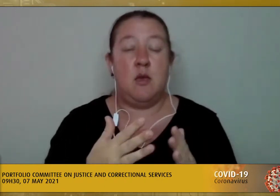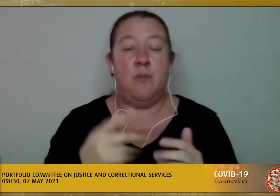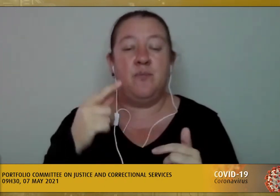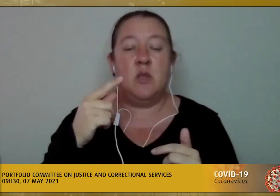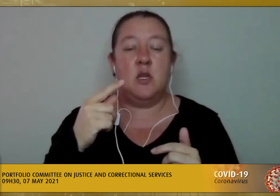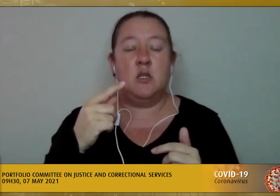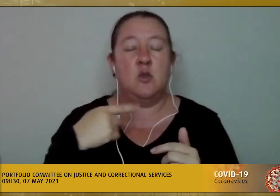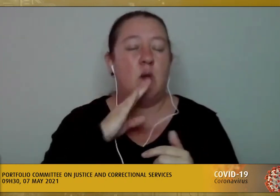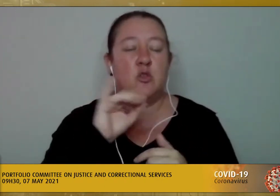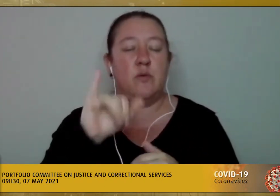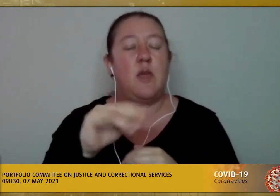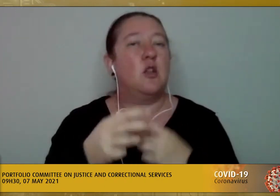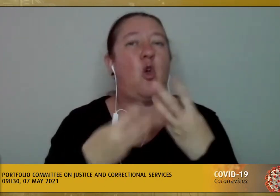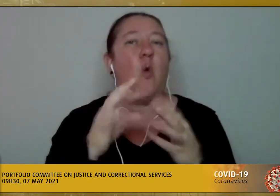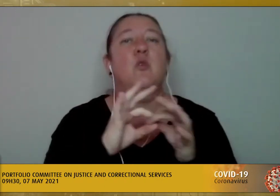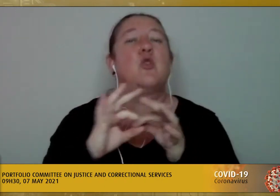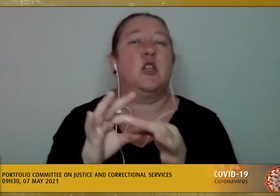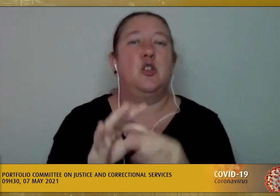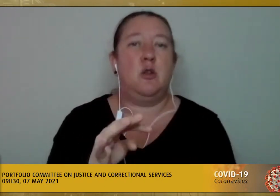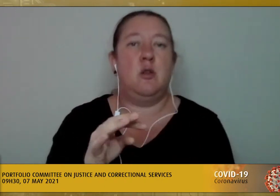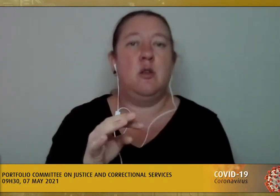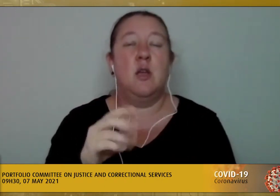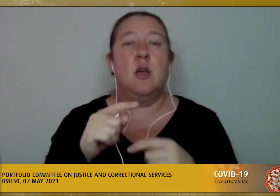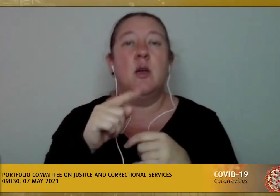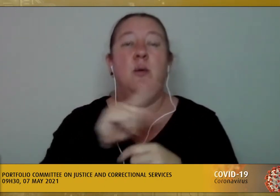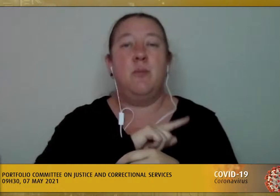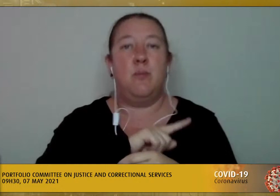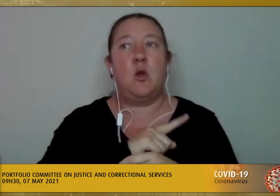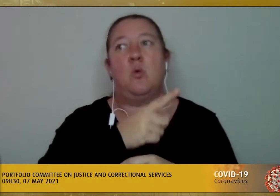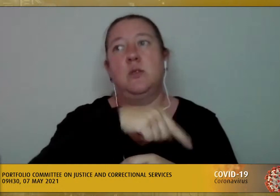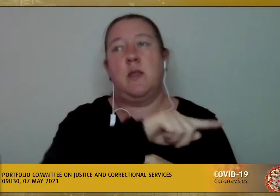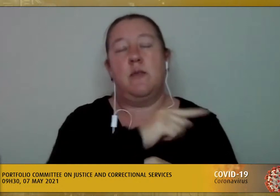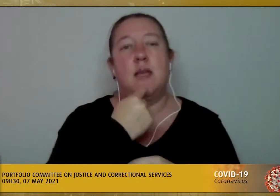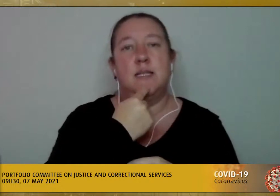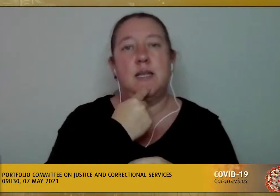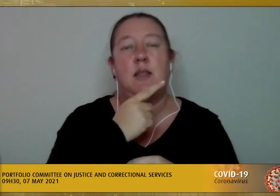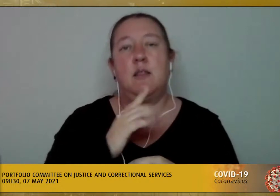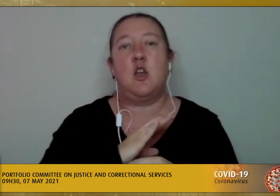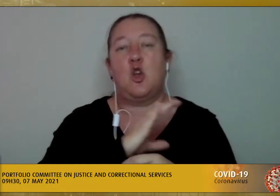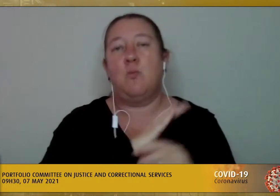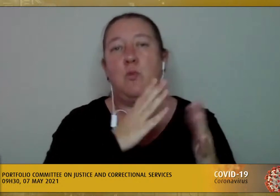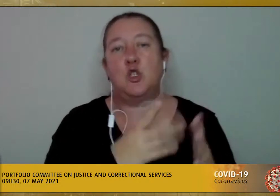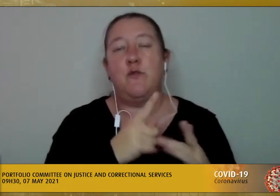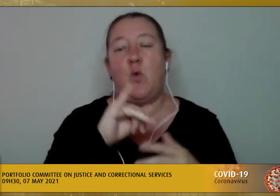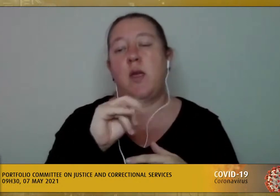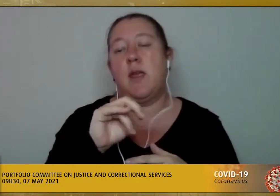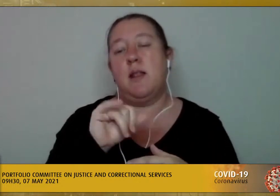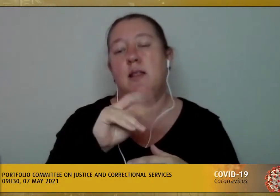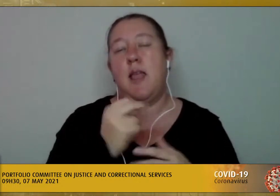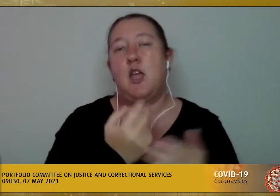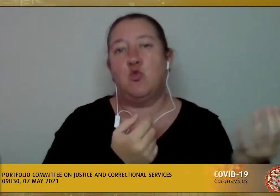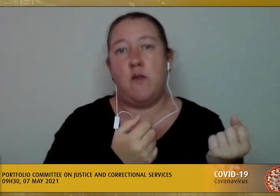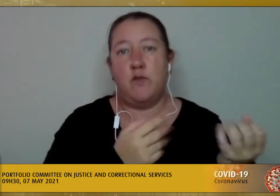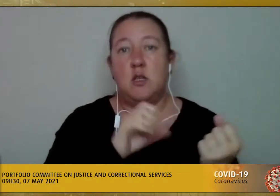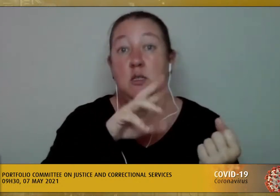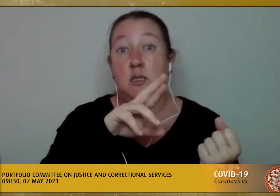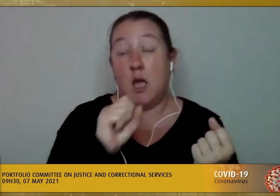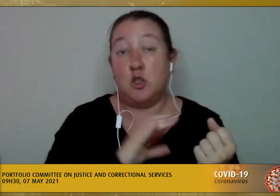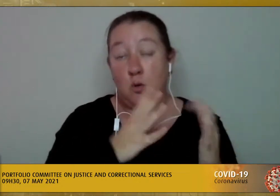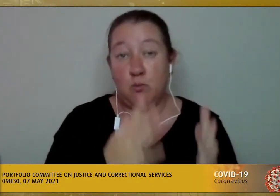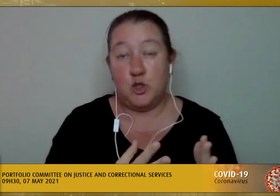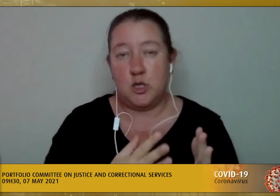that cooperation because they indicated the the commissioner for Inland Revenue a size commissioner this week